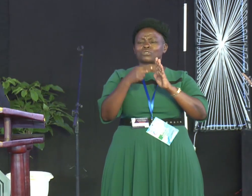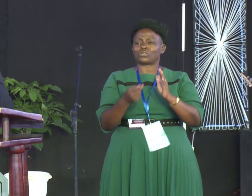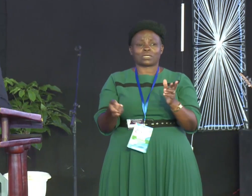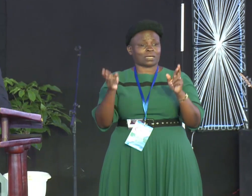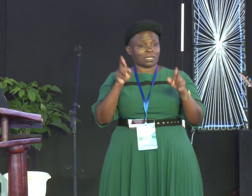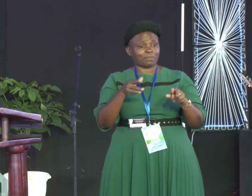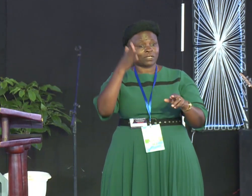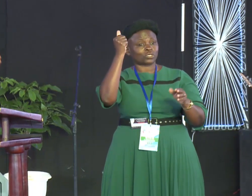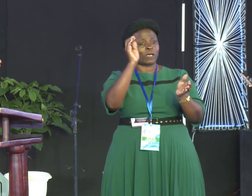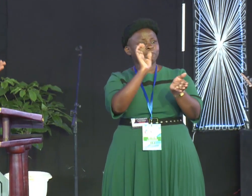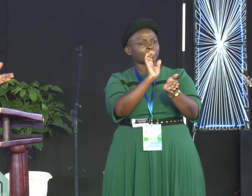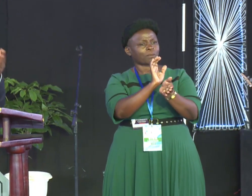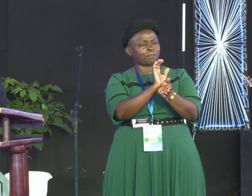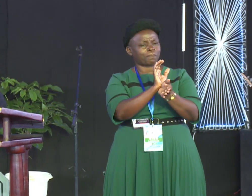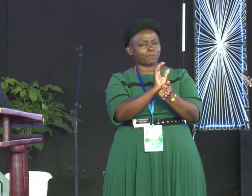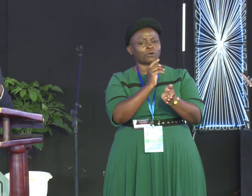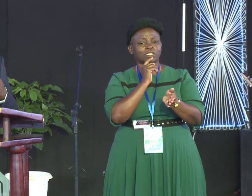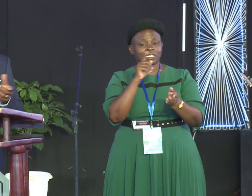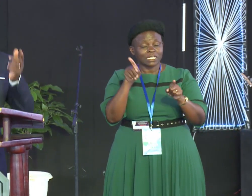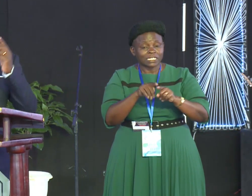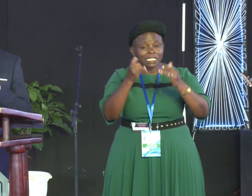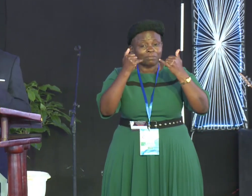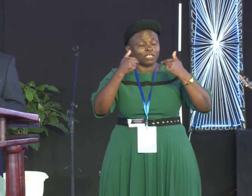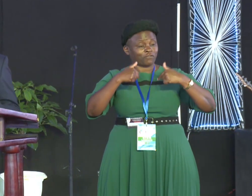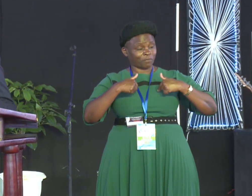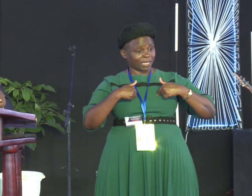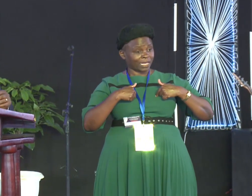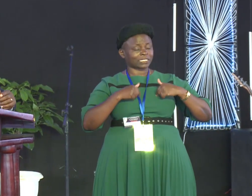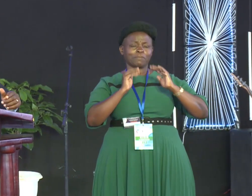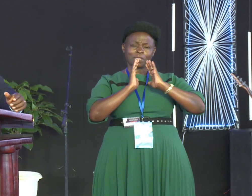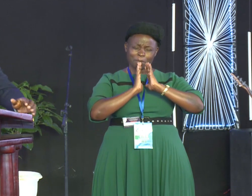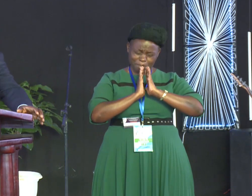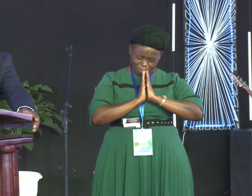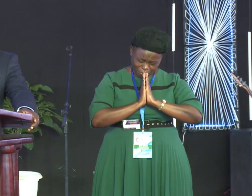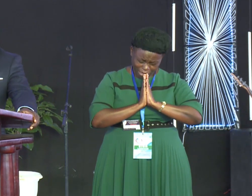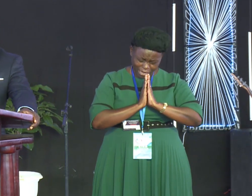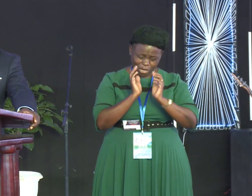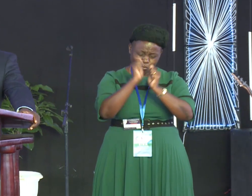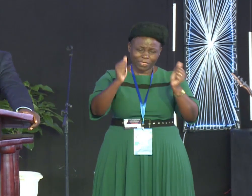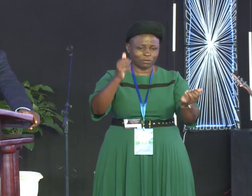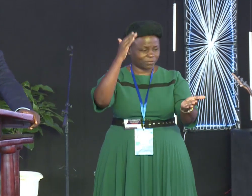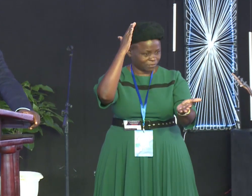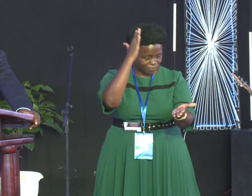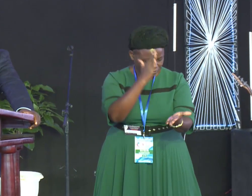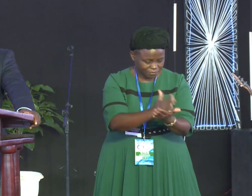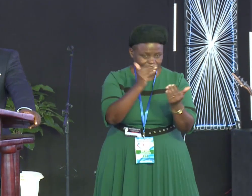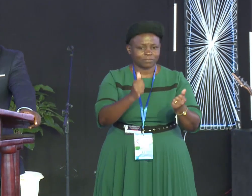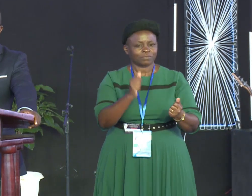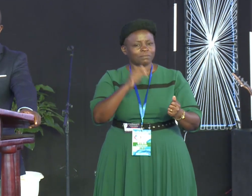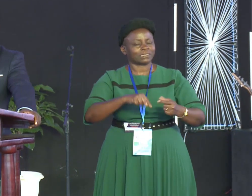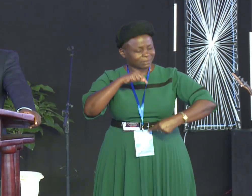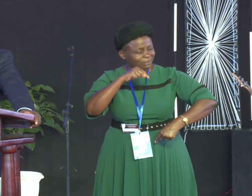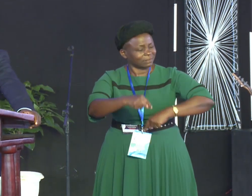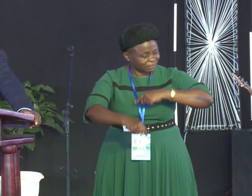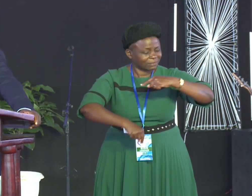Mutume you. Paul chava gamba basesolonika nafenga tugamba pray without ceasing. That is why the apostle Paul writes unto the